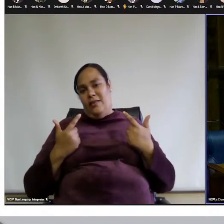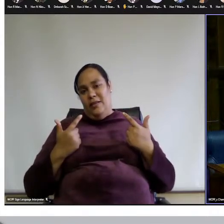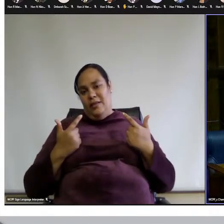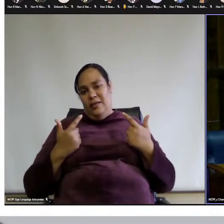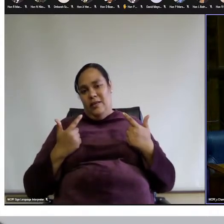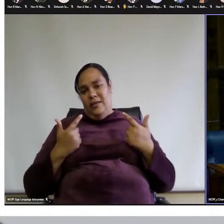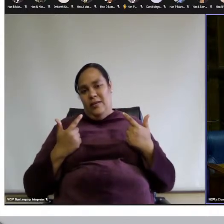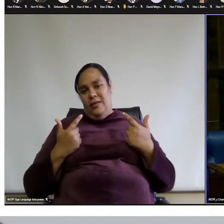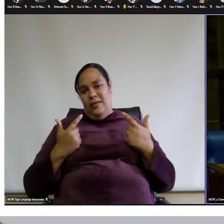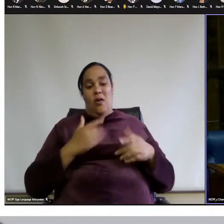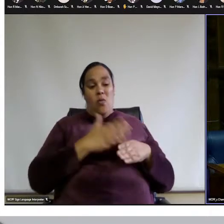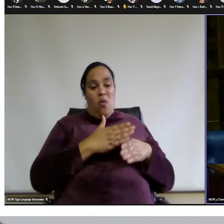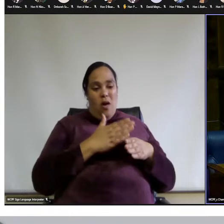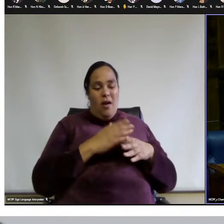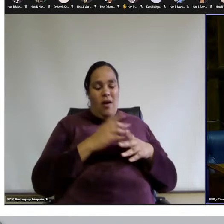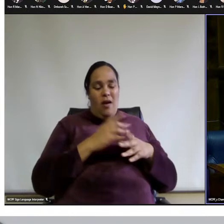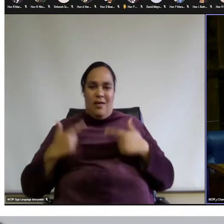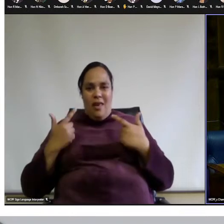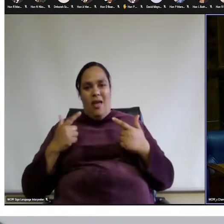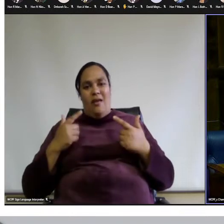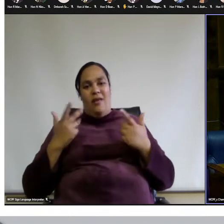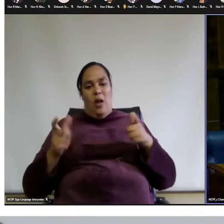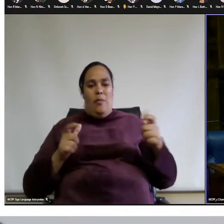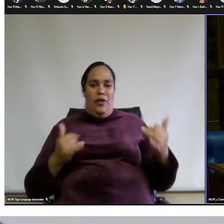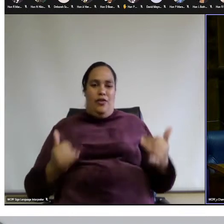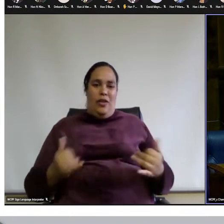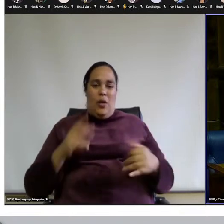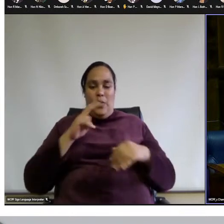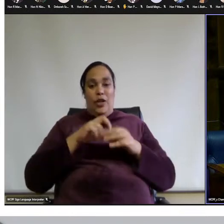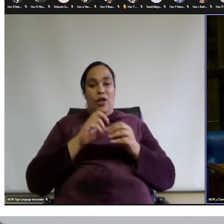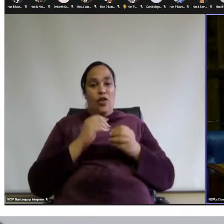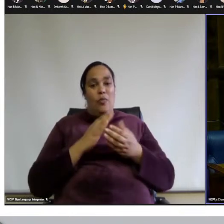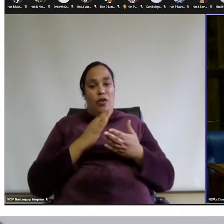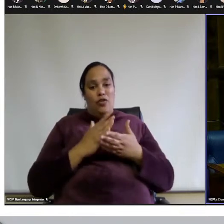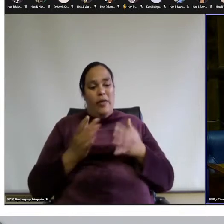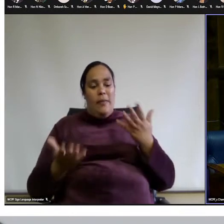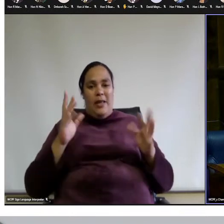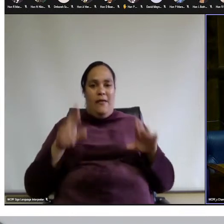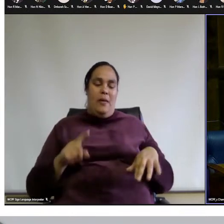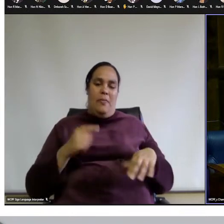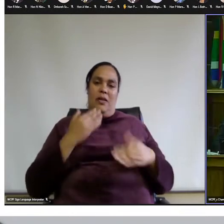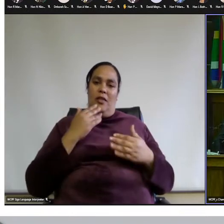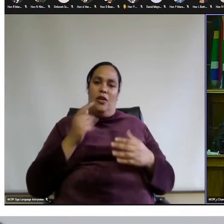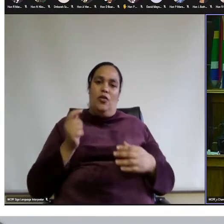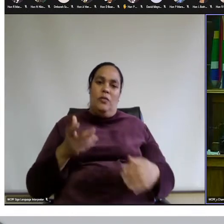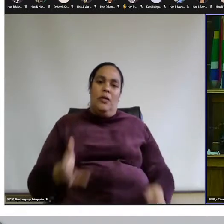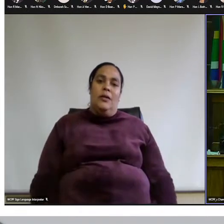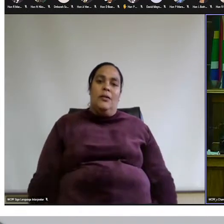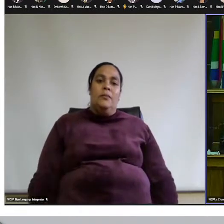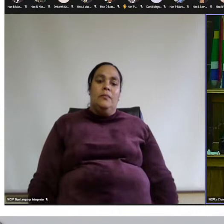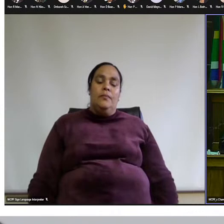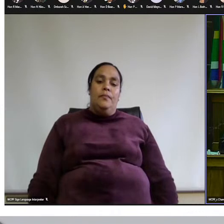and lives, the way it's being managed at the moment. We need to make sure we get that balance right. Thank you, Speaker.